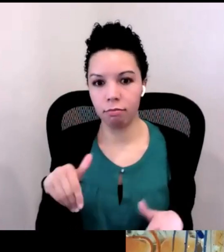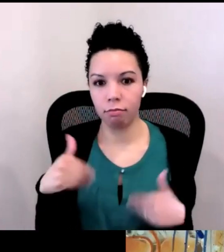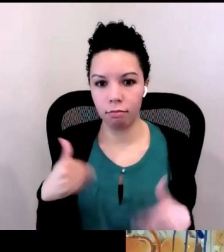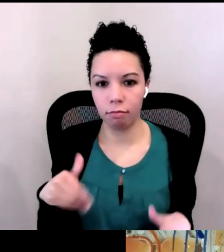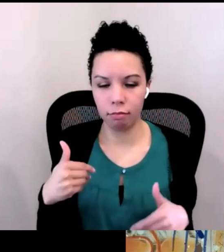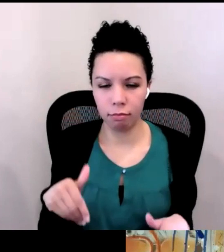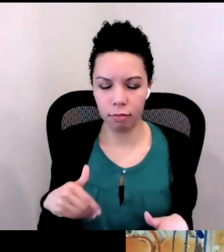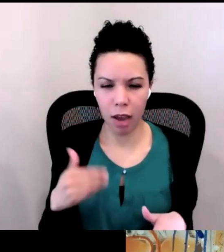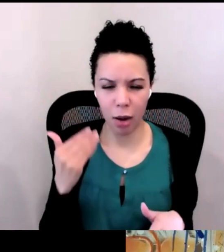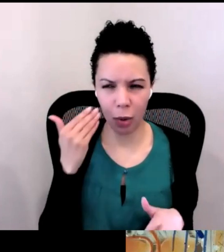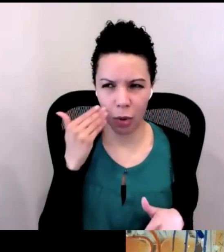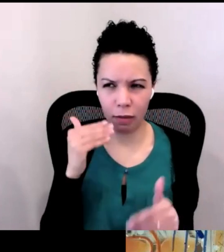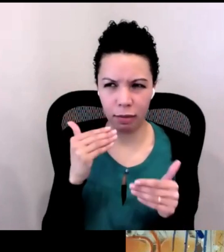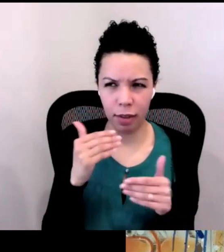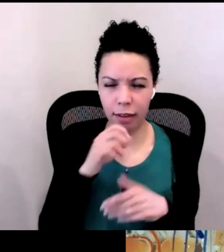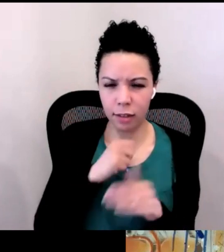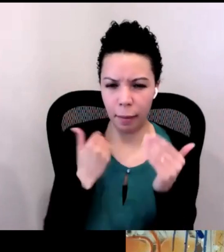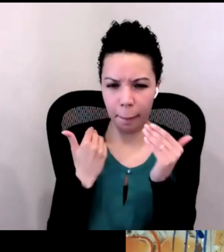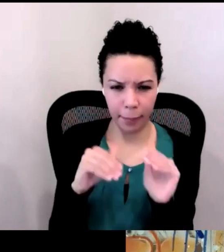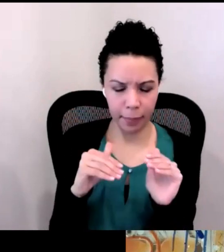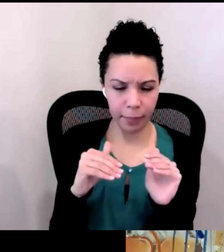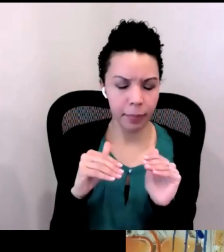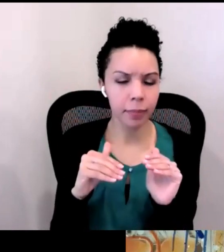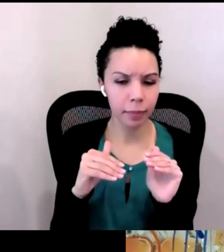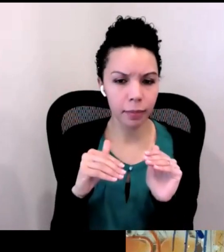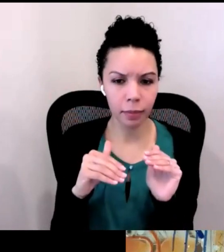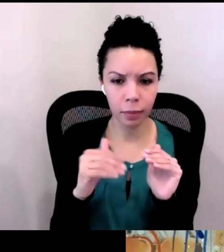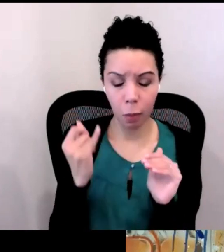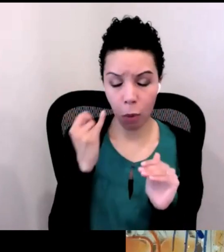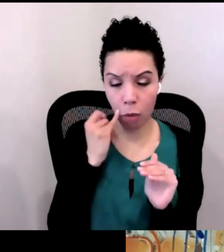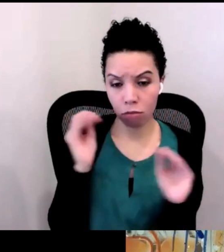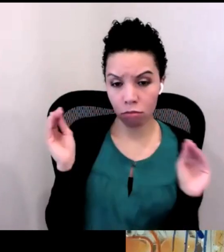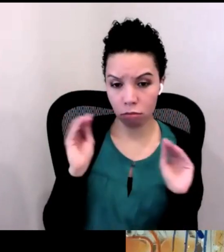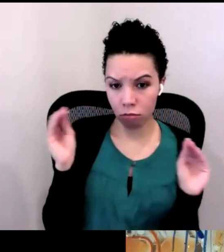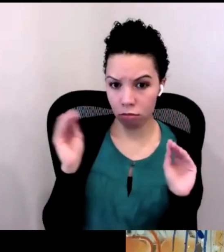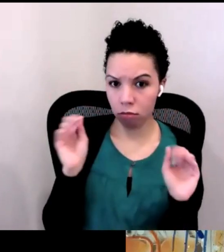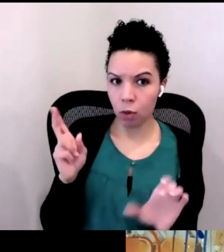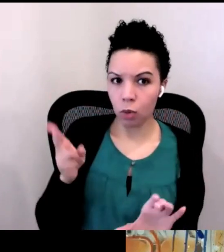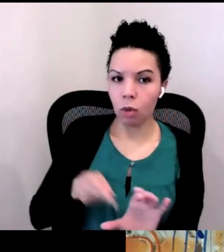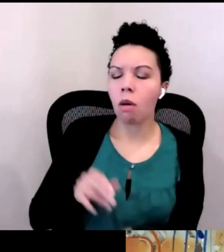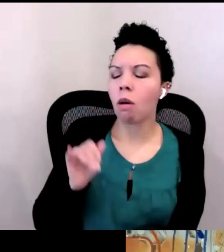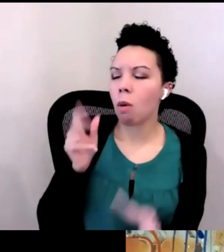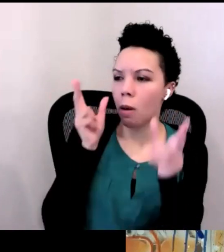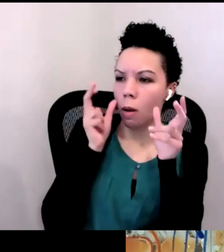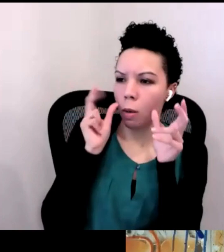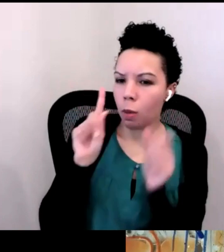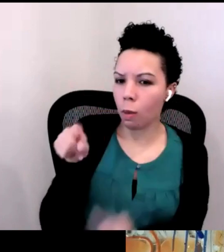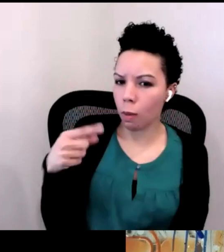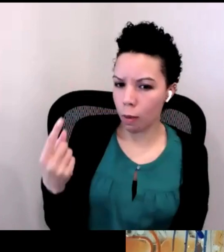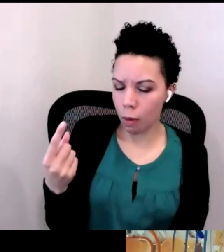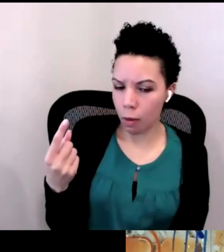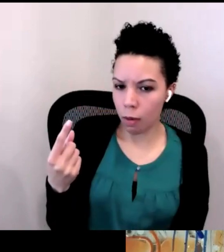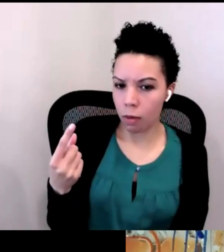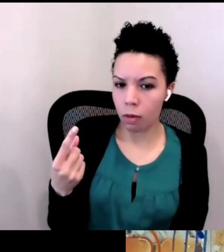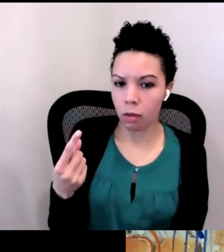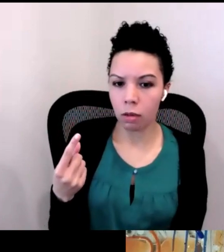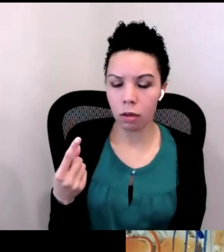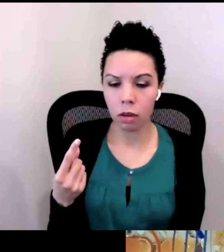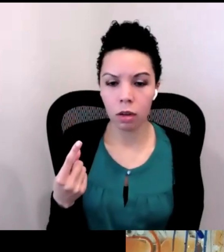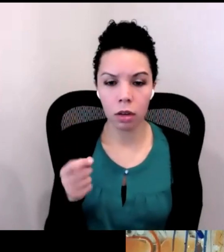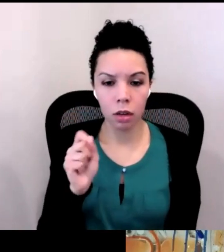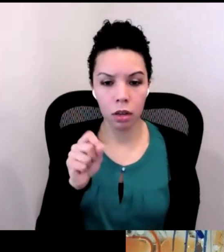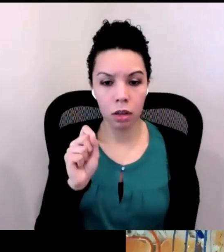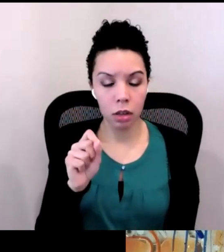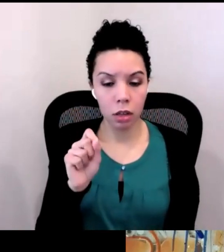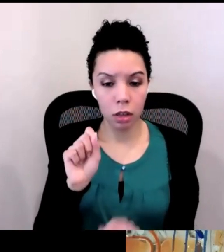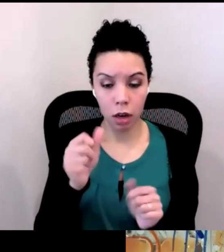it's age-gated, but if it's not, you guys should all. Audio only, okay. Right. So anybody can be